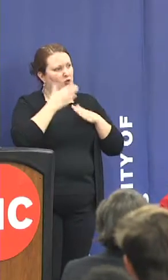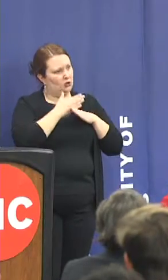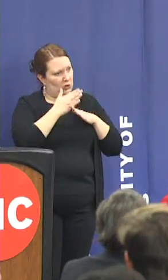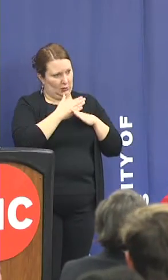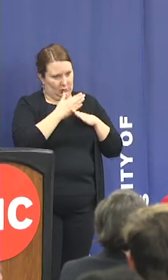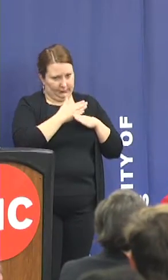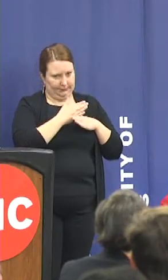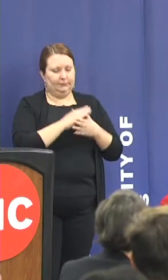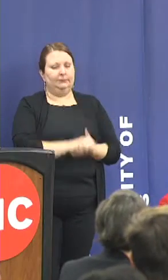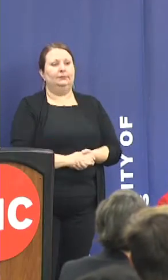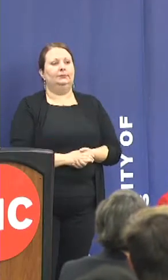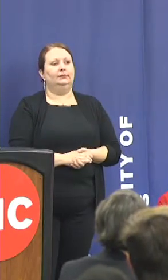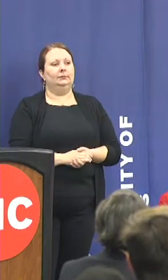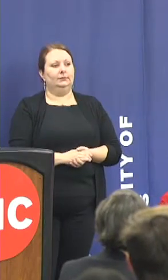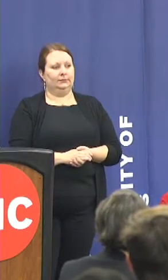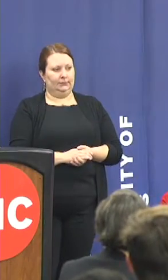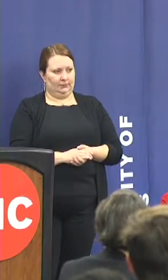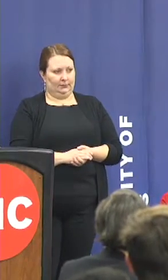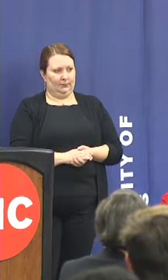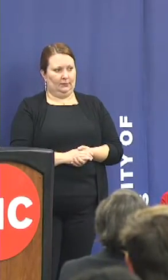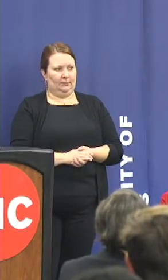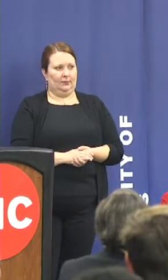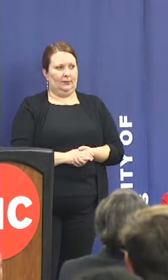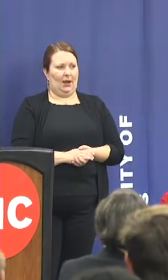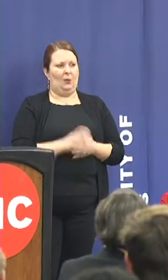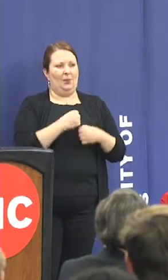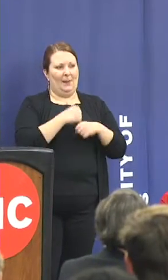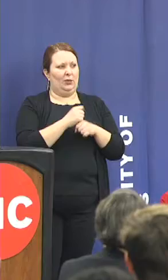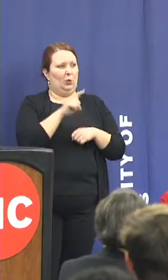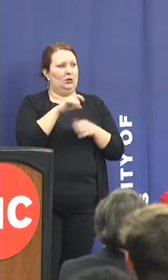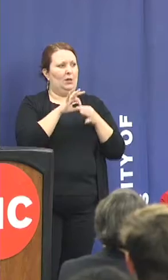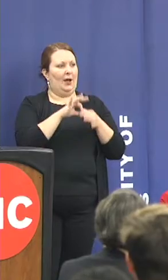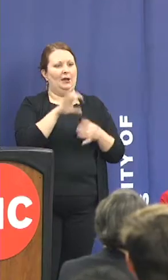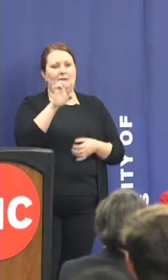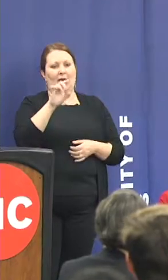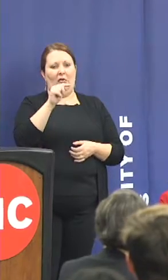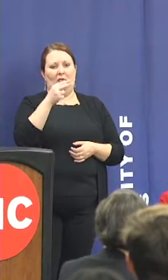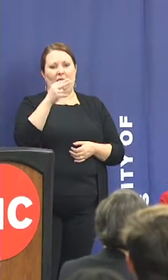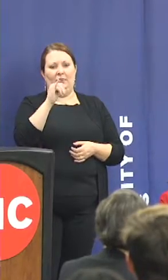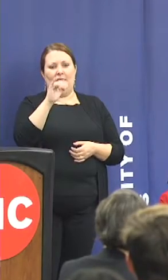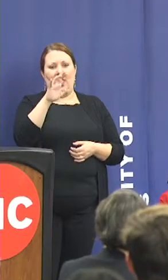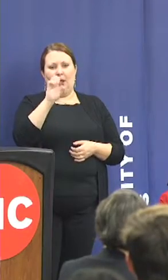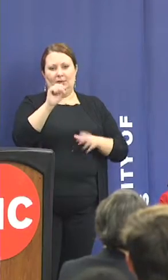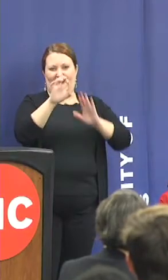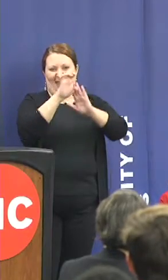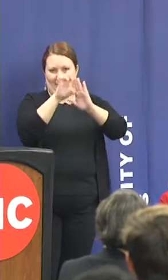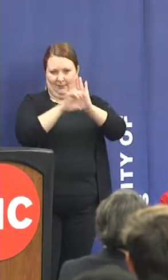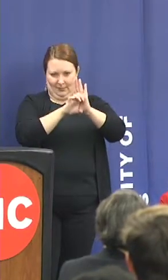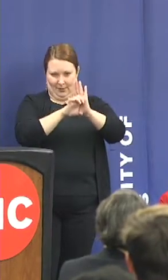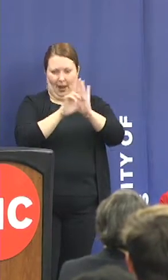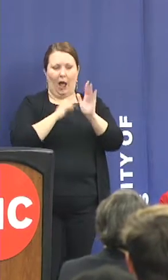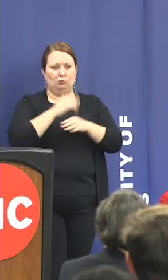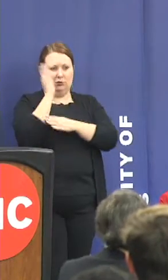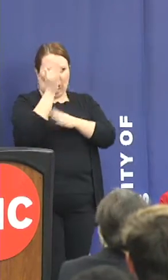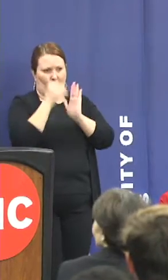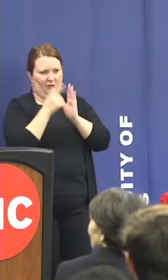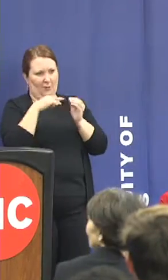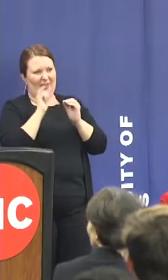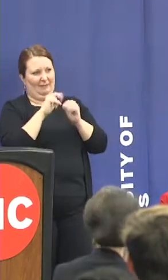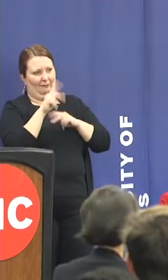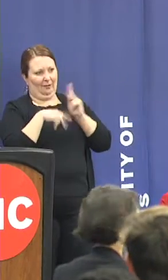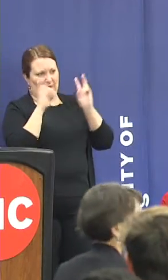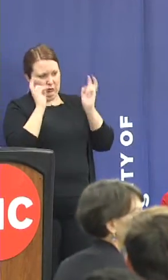those. By making this a question about ethics. So I've presented a lot on these issues, and